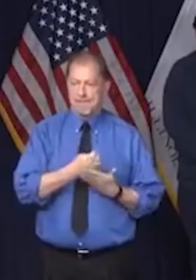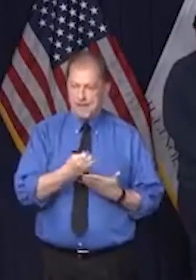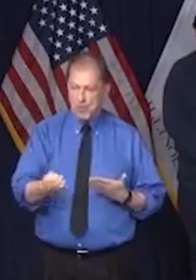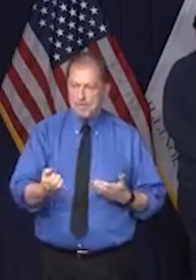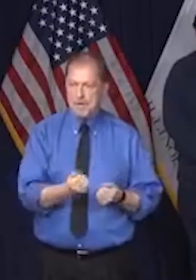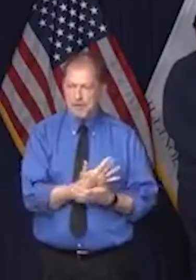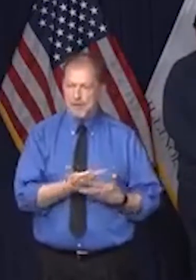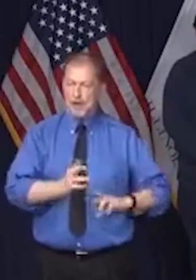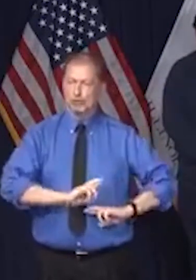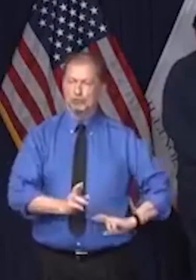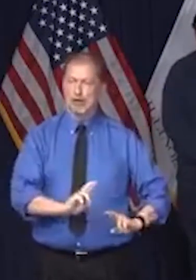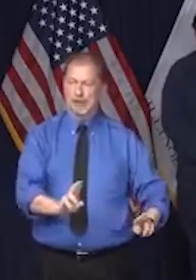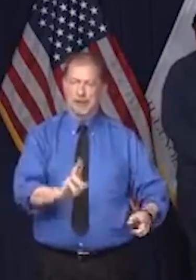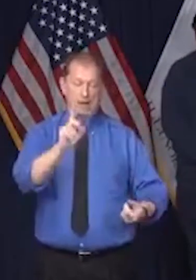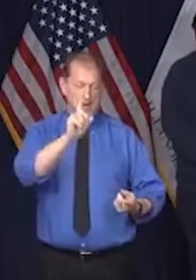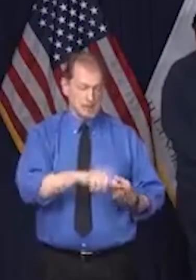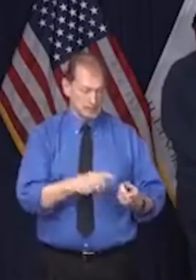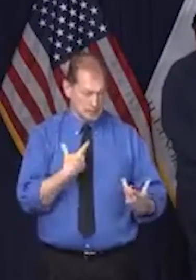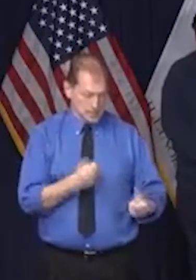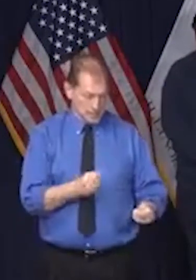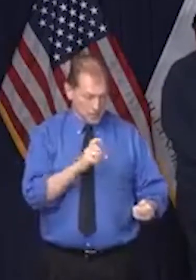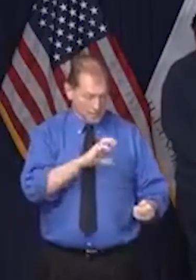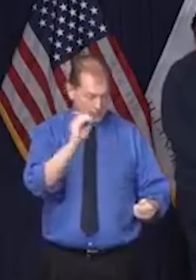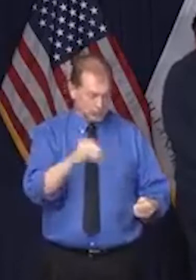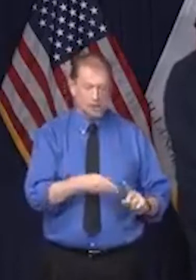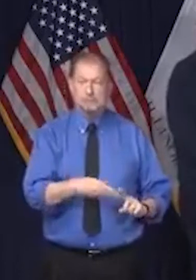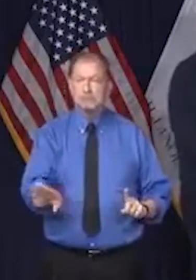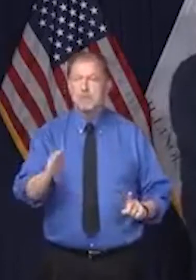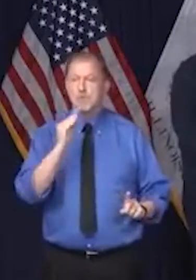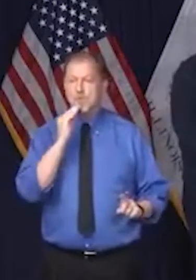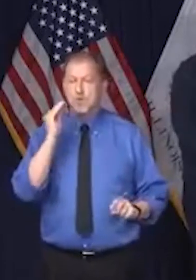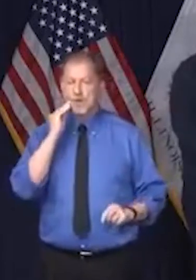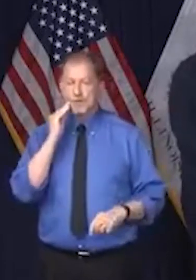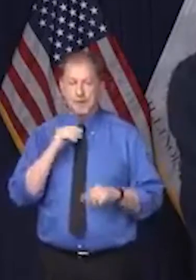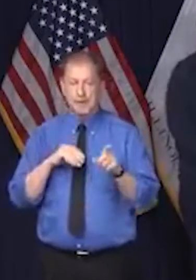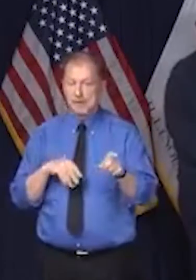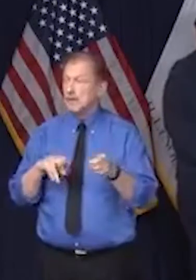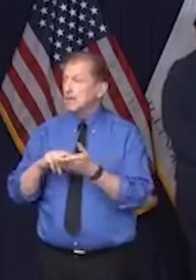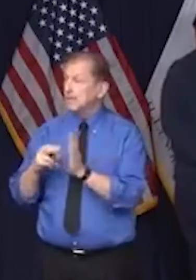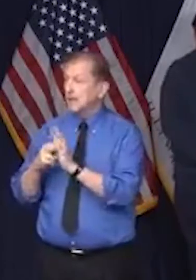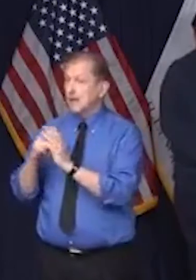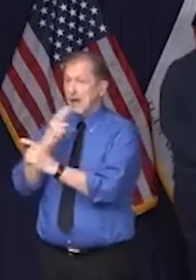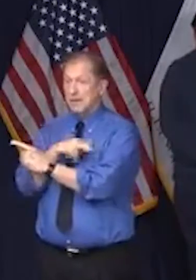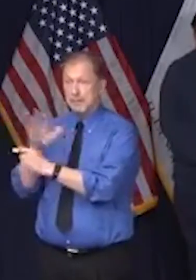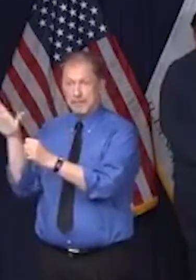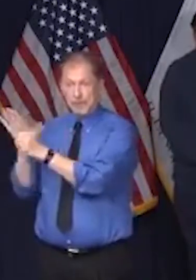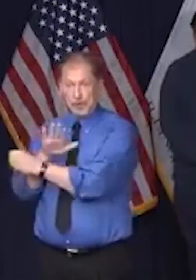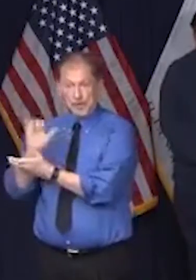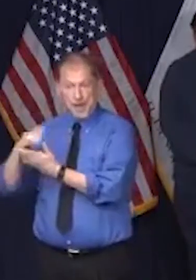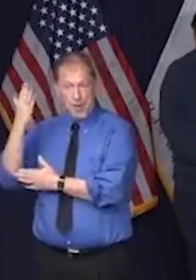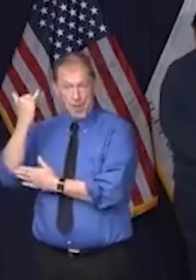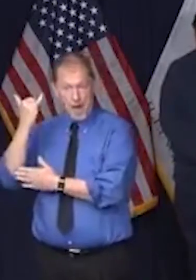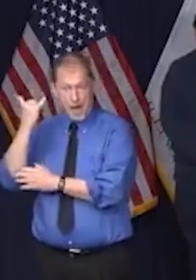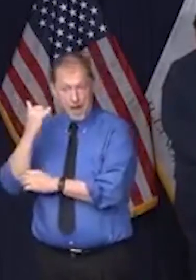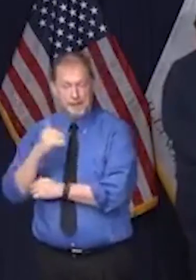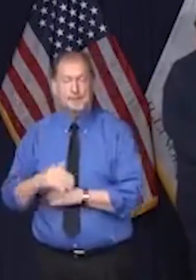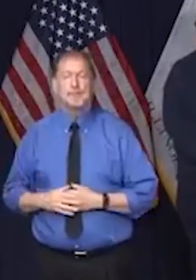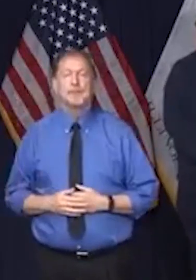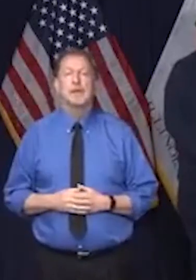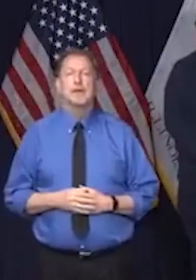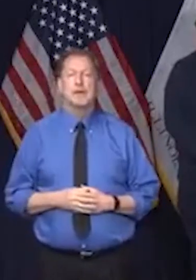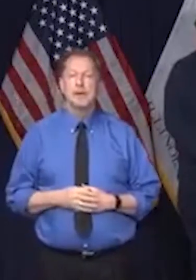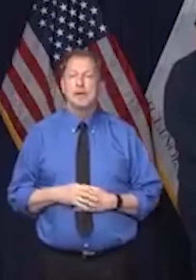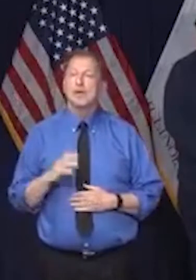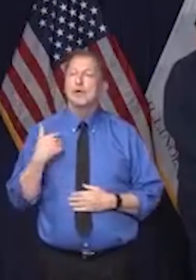until they're ready to make their final transition to home. Does that mean the hospitals are full and that's why you had to? So we follow